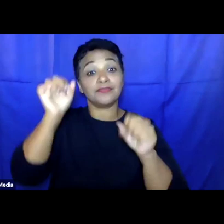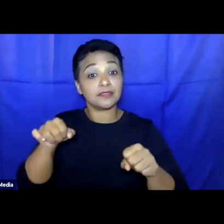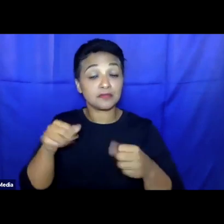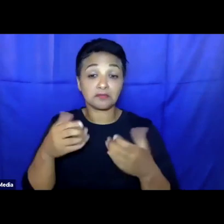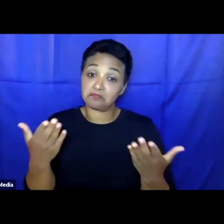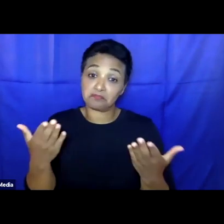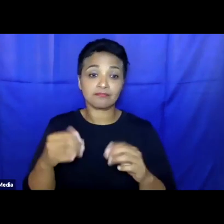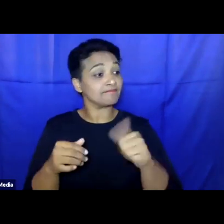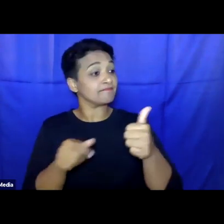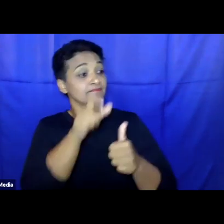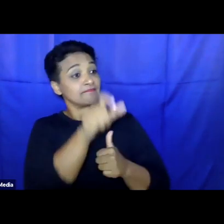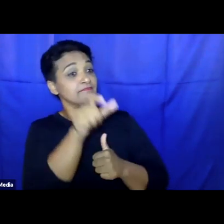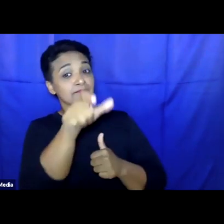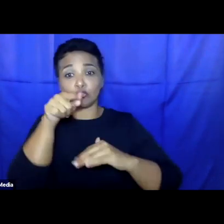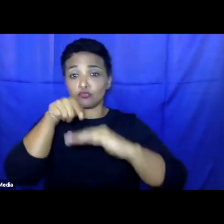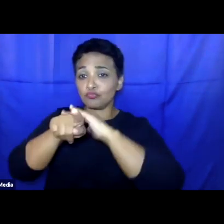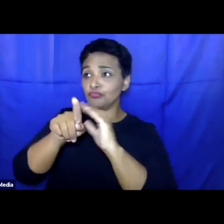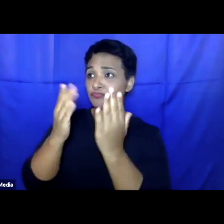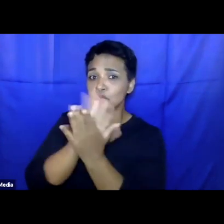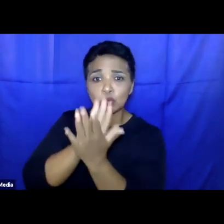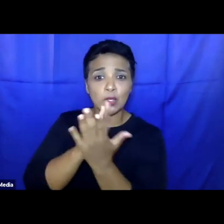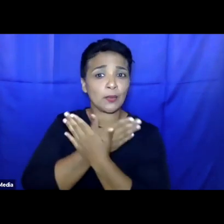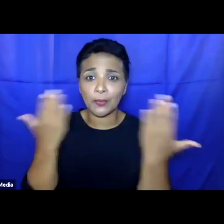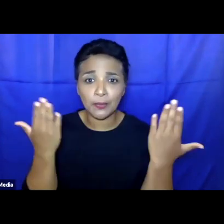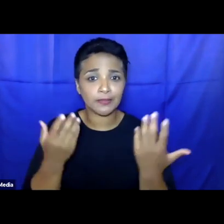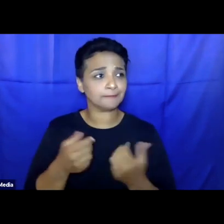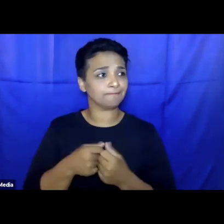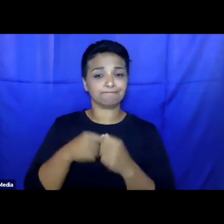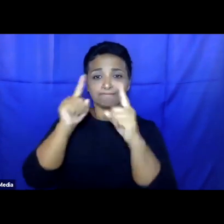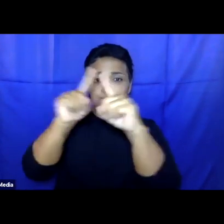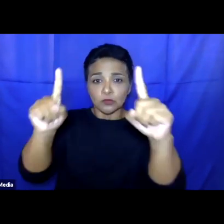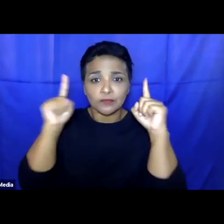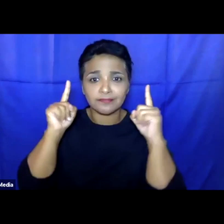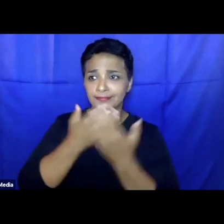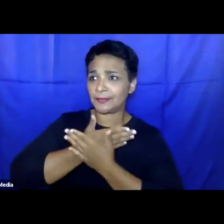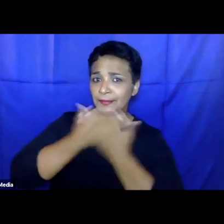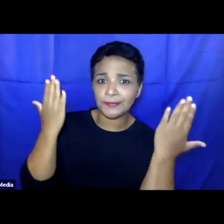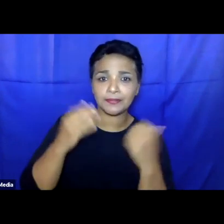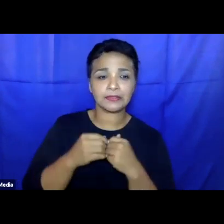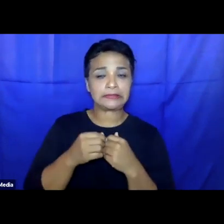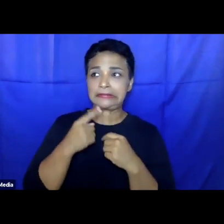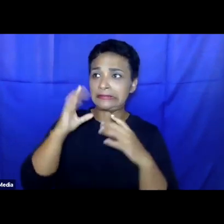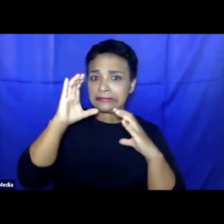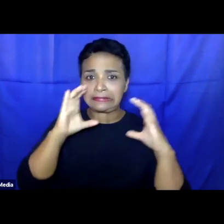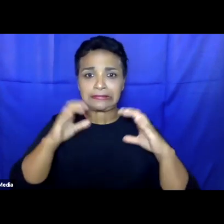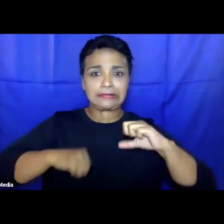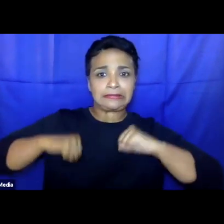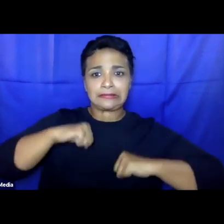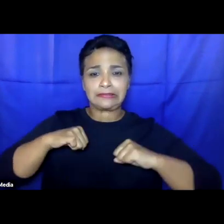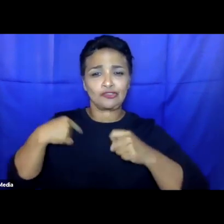education. They could not enjoy, the kind of life those who have, strived in the harsh life in the